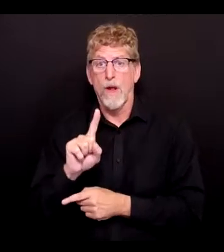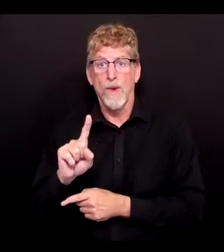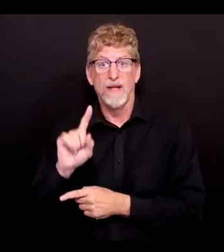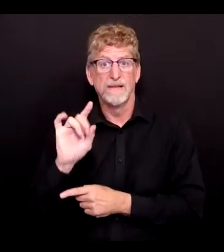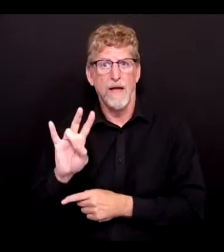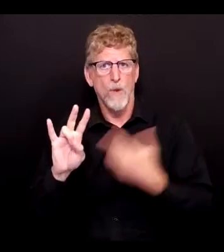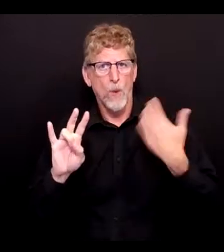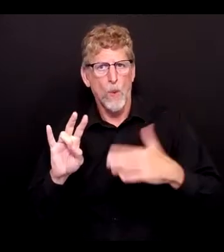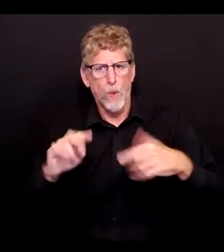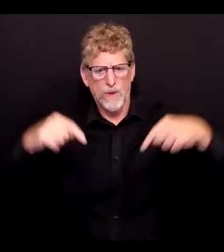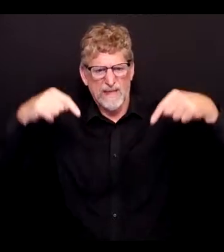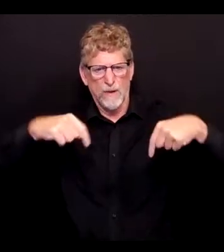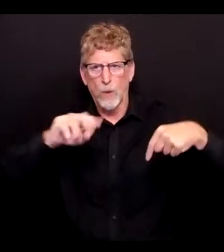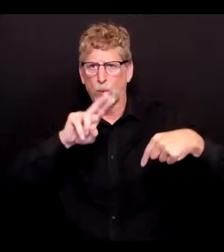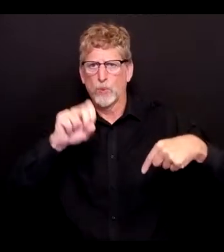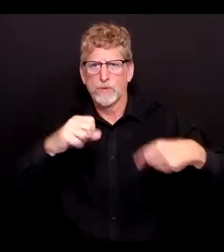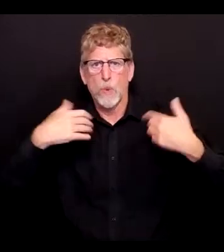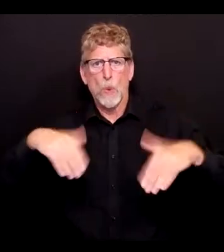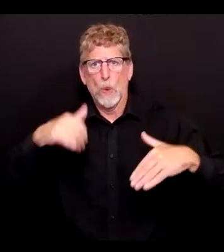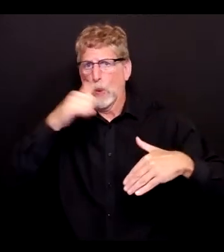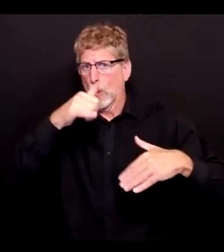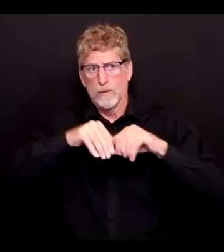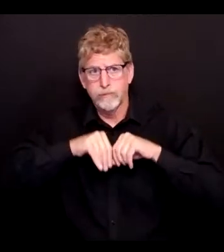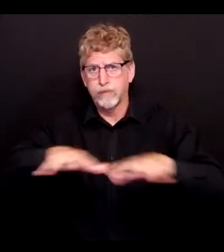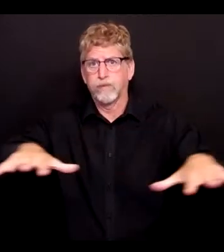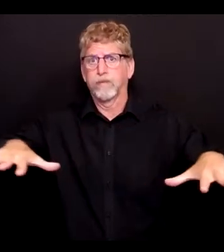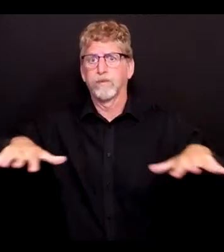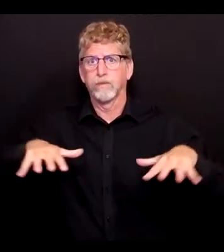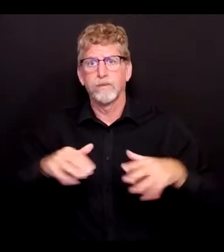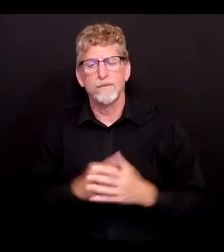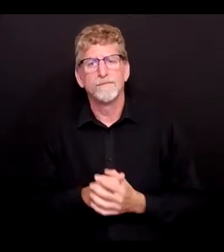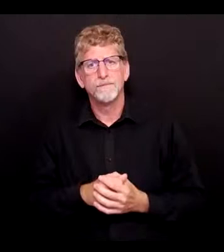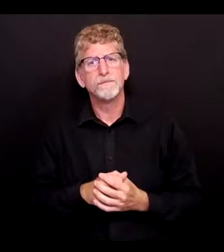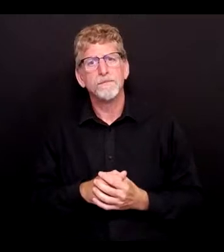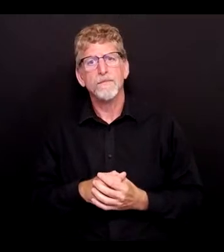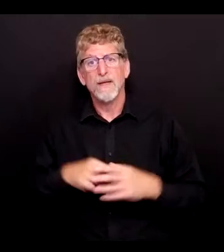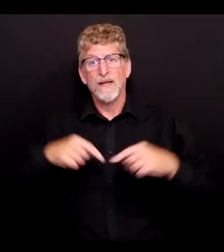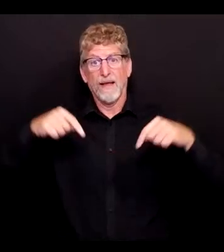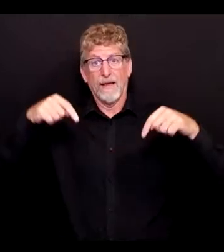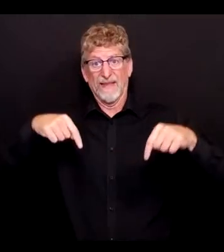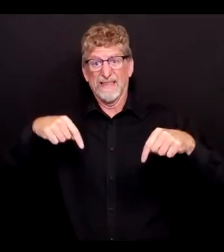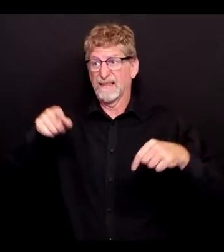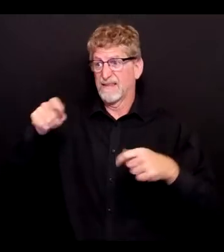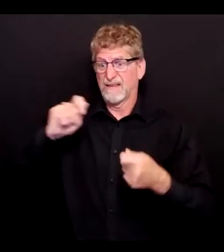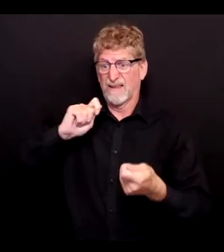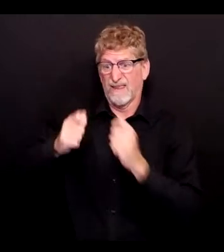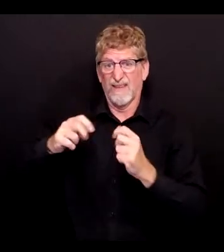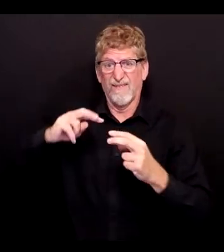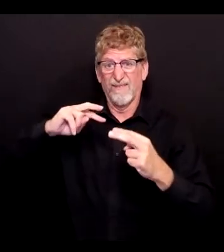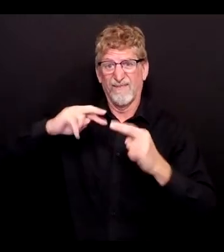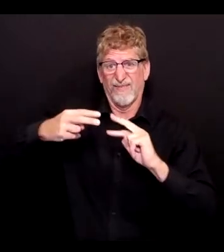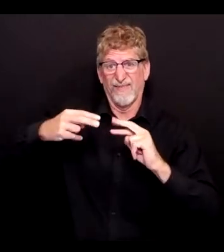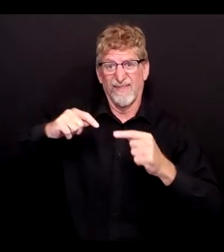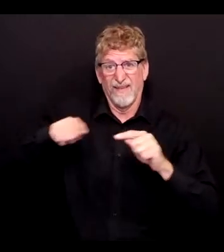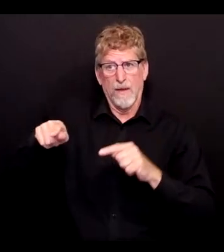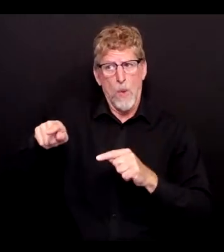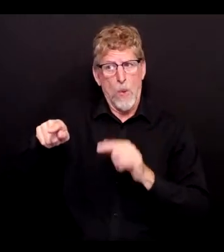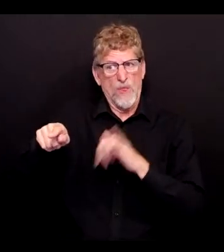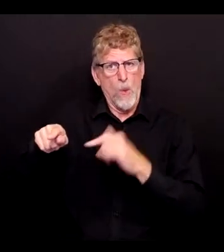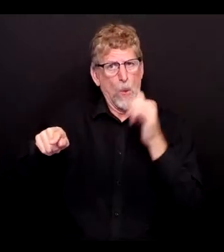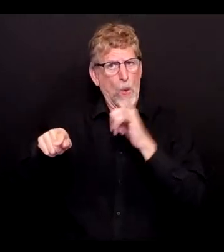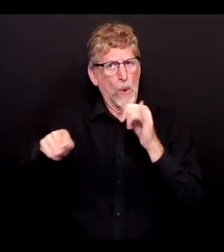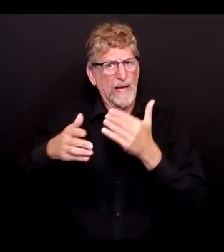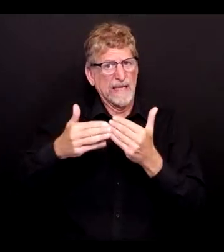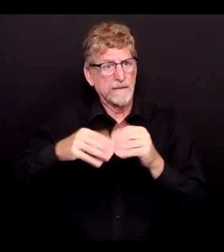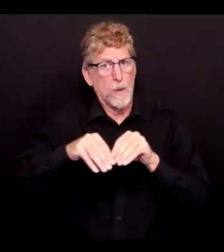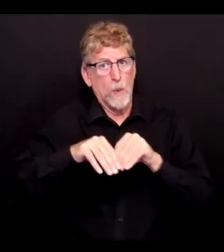Keep in mind that this variant is considered to be more easily spread, and in the UK was found to be